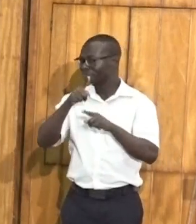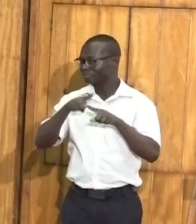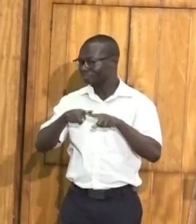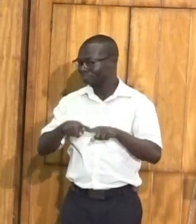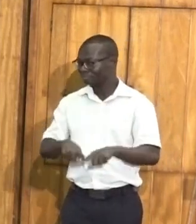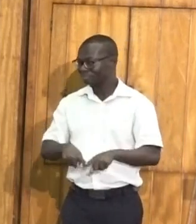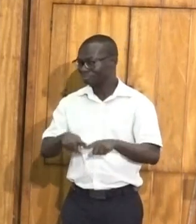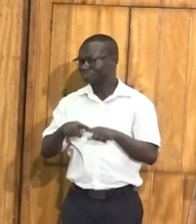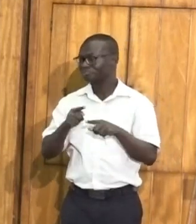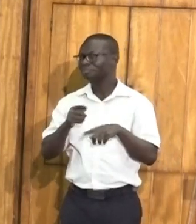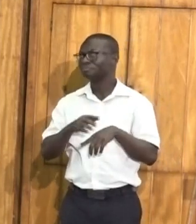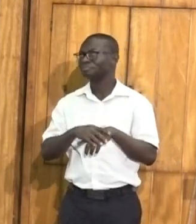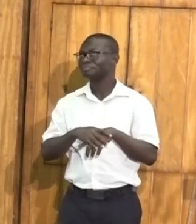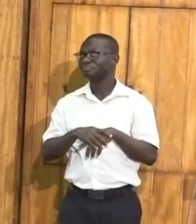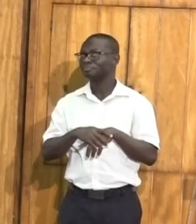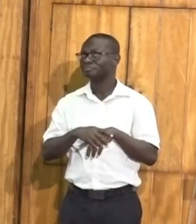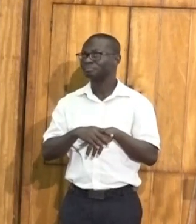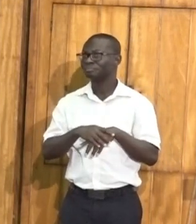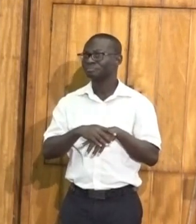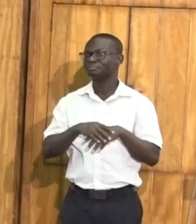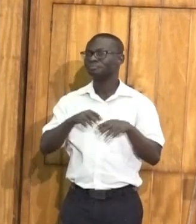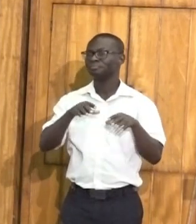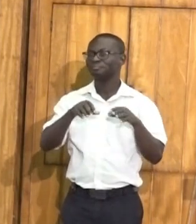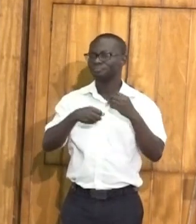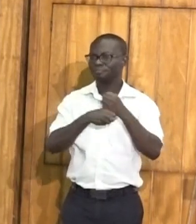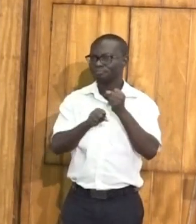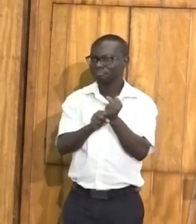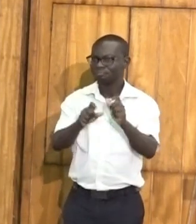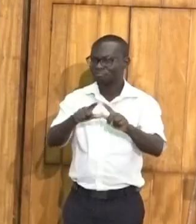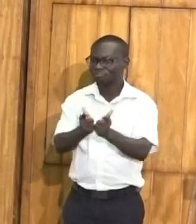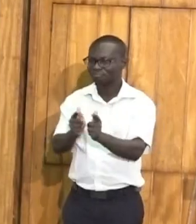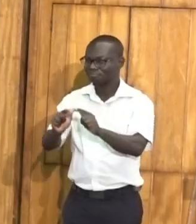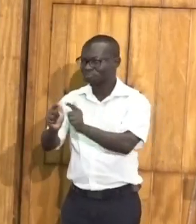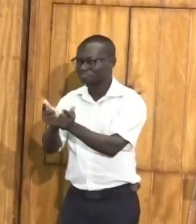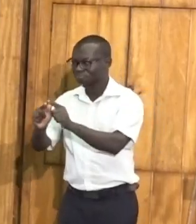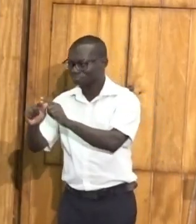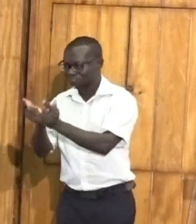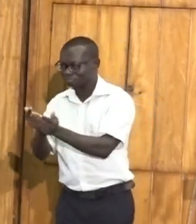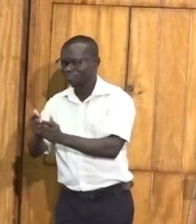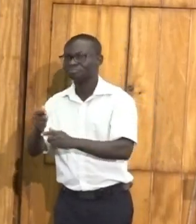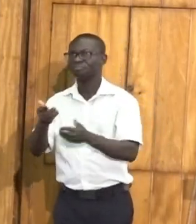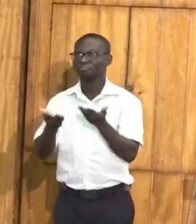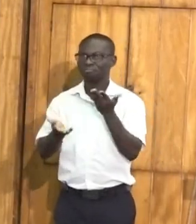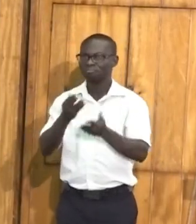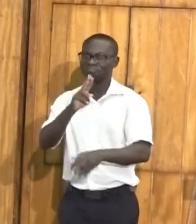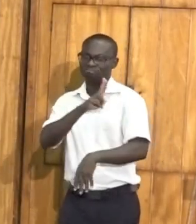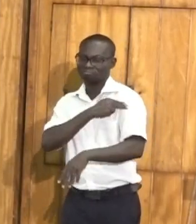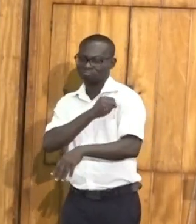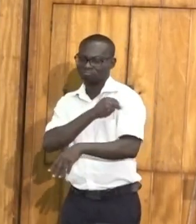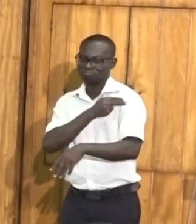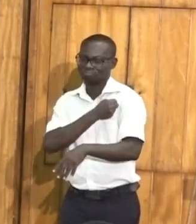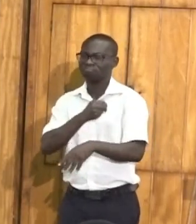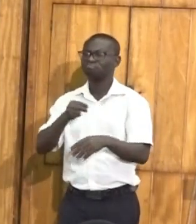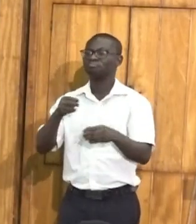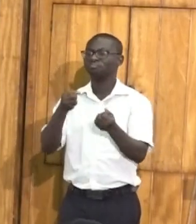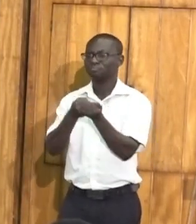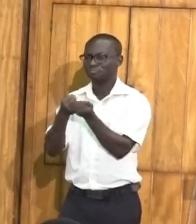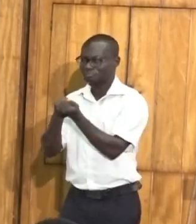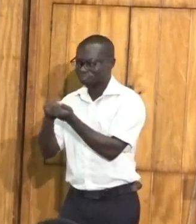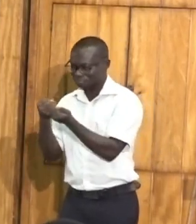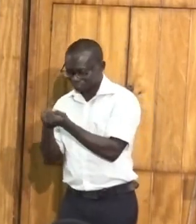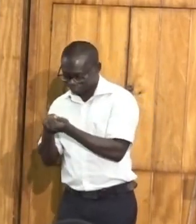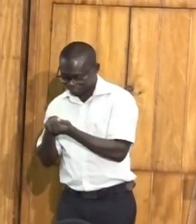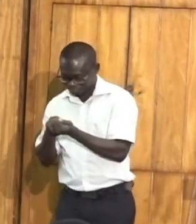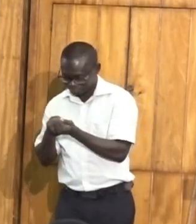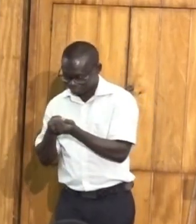bottom-up approach. We've formed support groups in the facilities, about 10 facilities that we are supporting, and we've commenced with training.